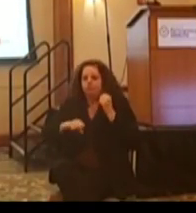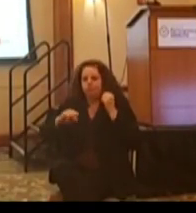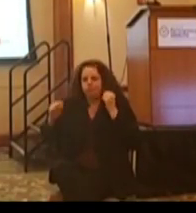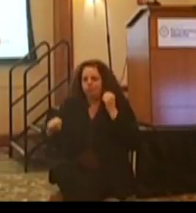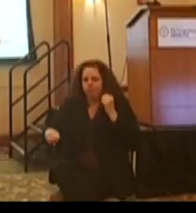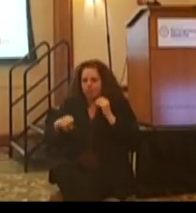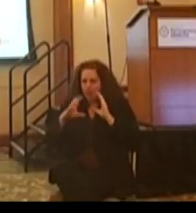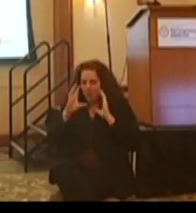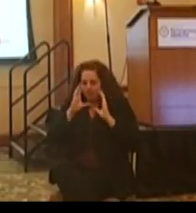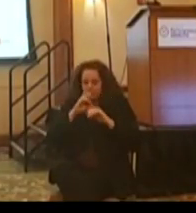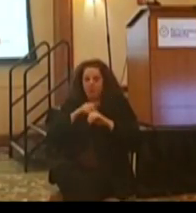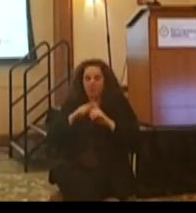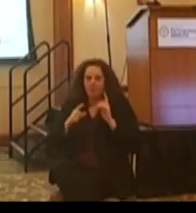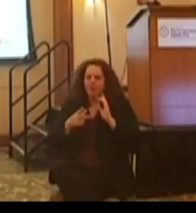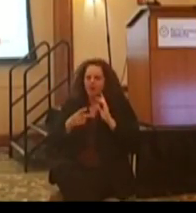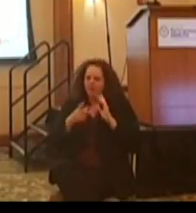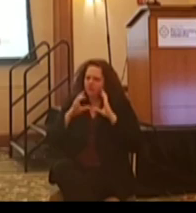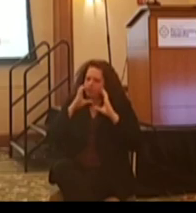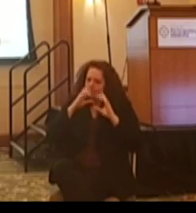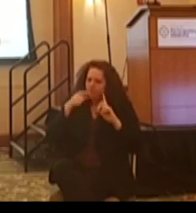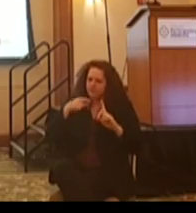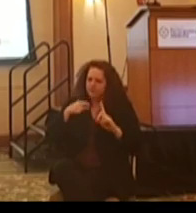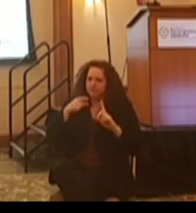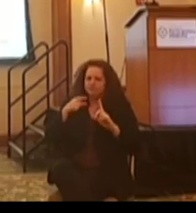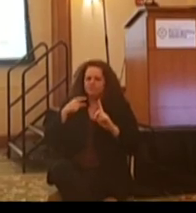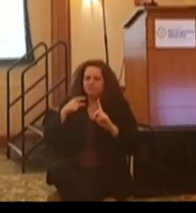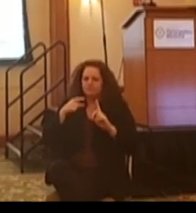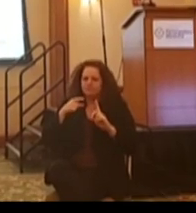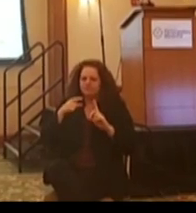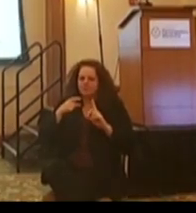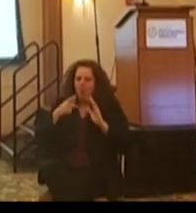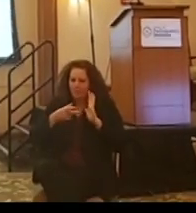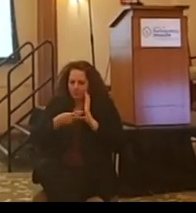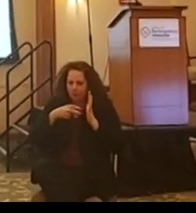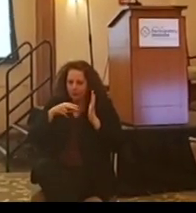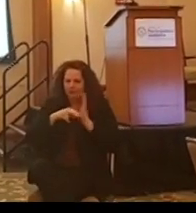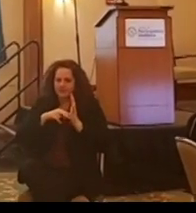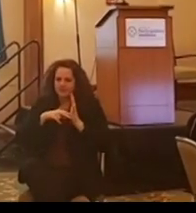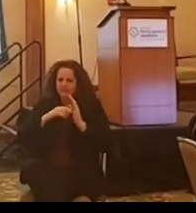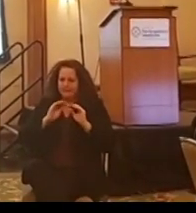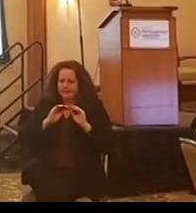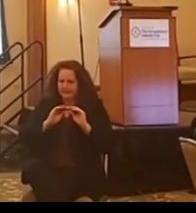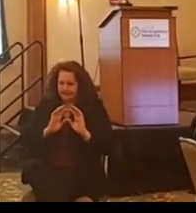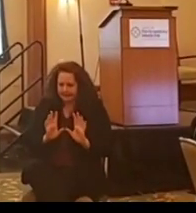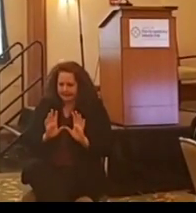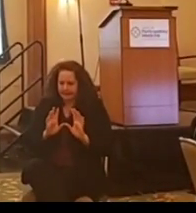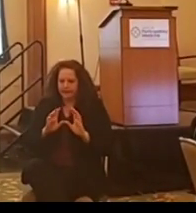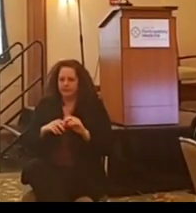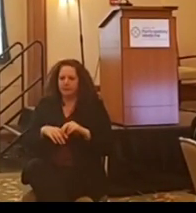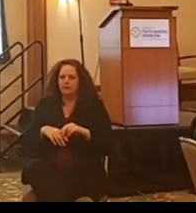are designed and we are looking to bring people together for the amount of time that they